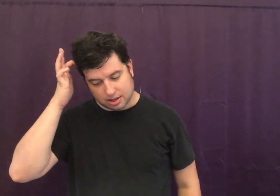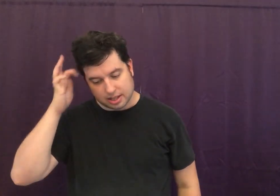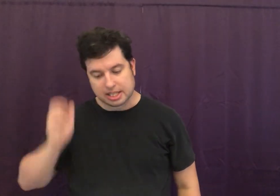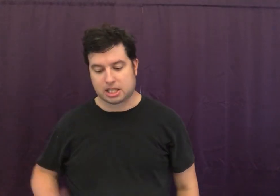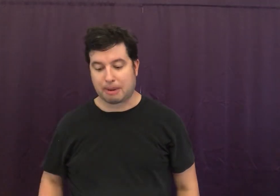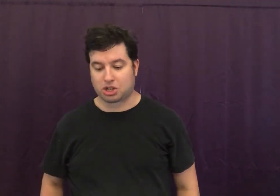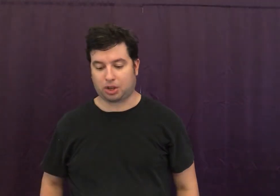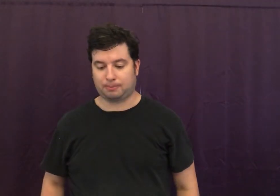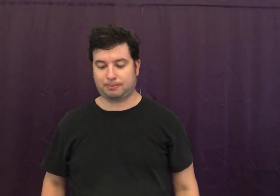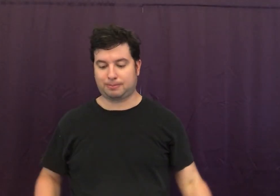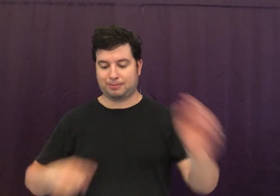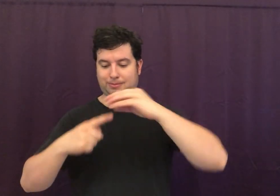Special.